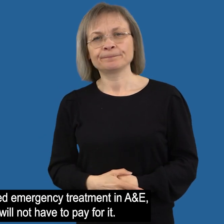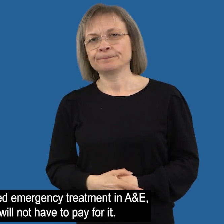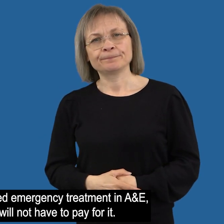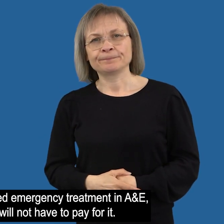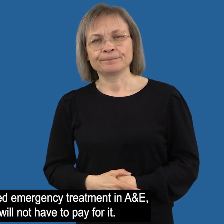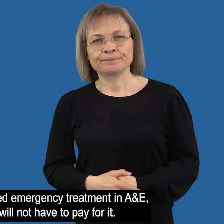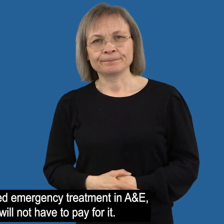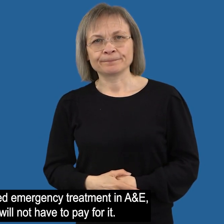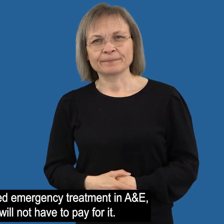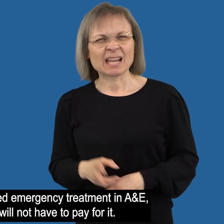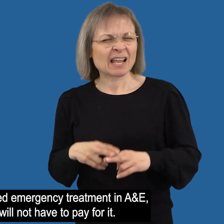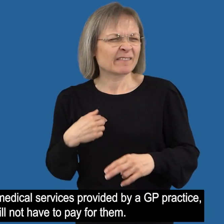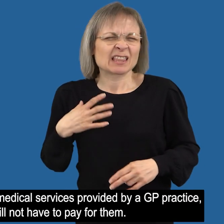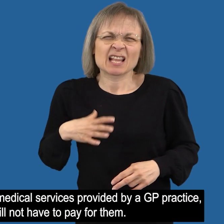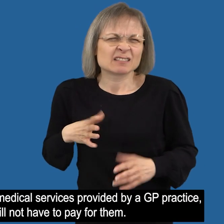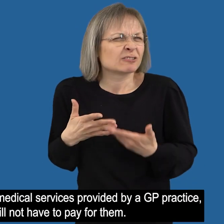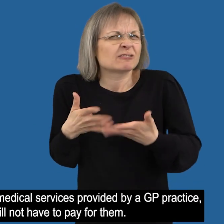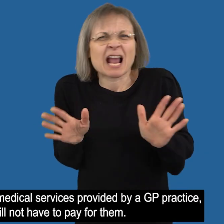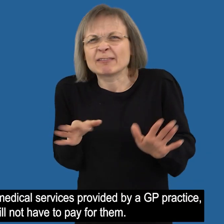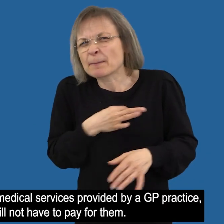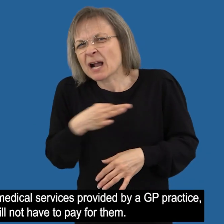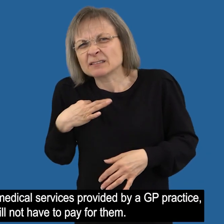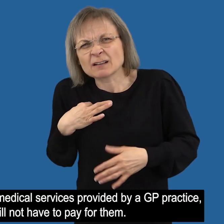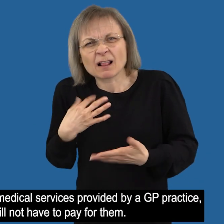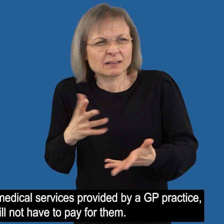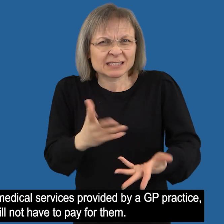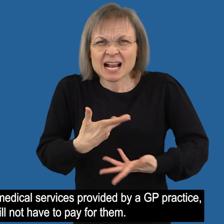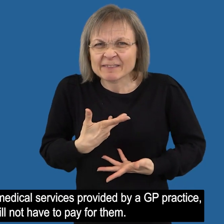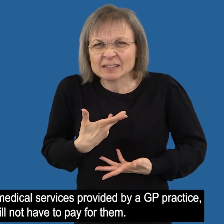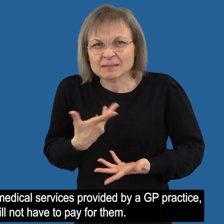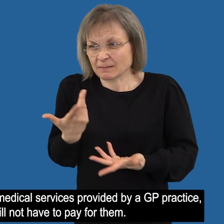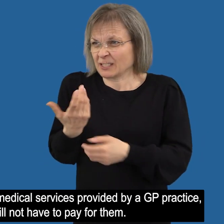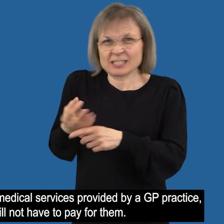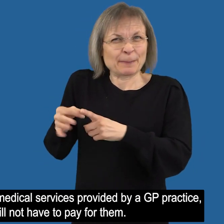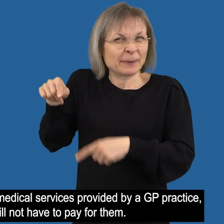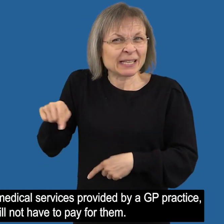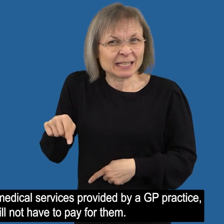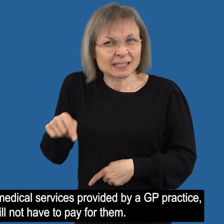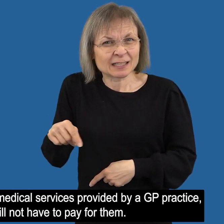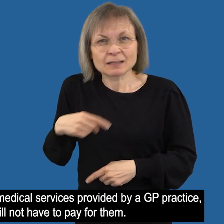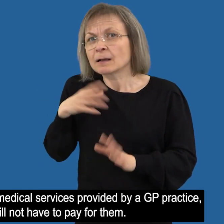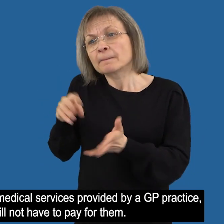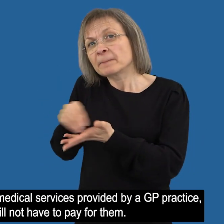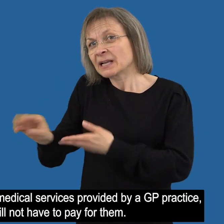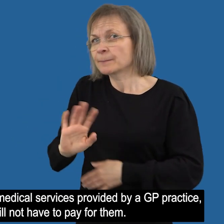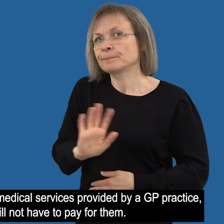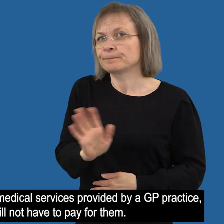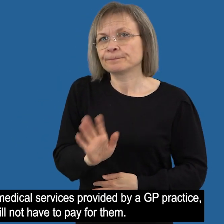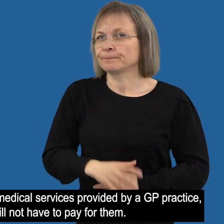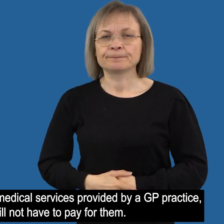by a GP practice, I will not have to pay for them. I can find more about rights when visiting Scotland from overseas